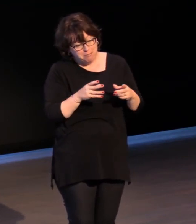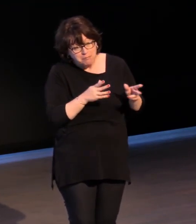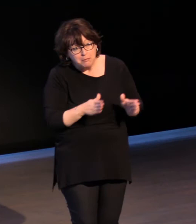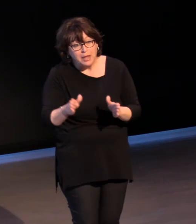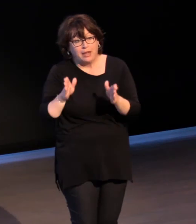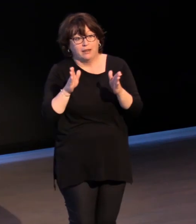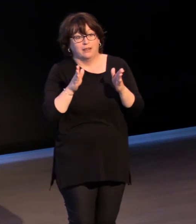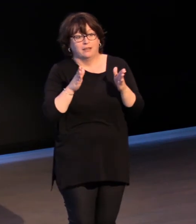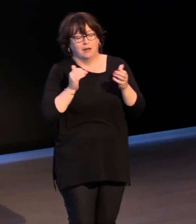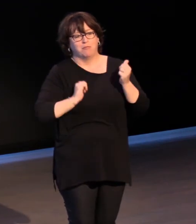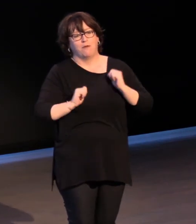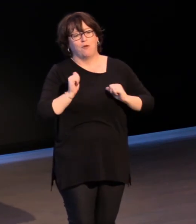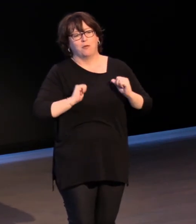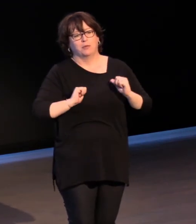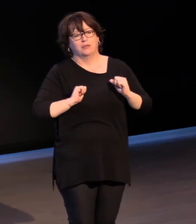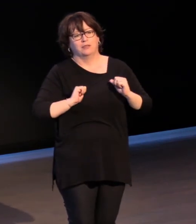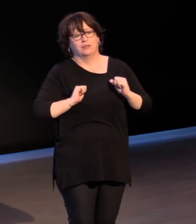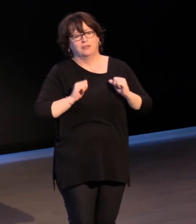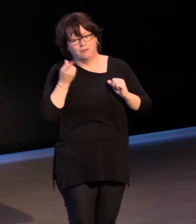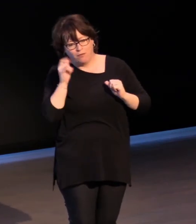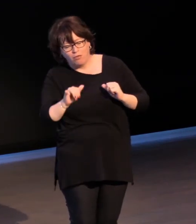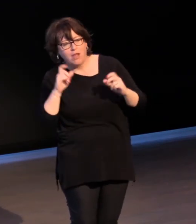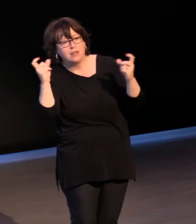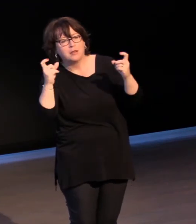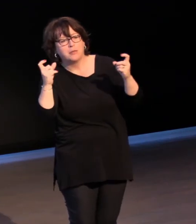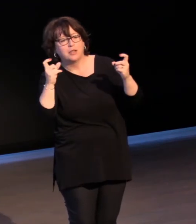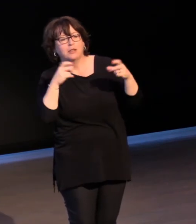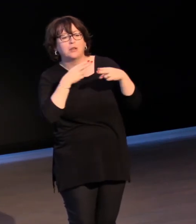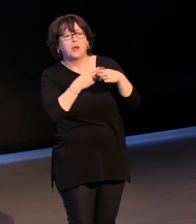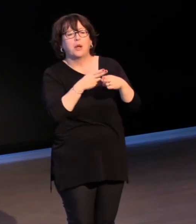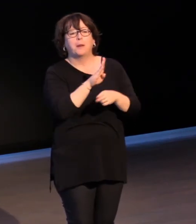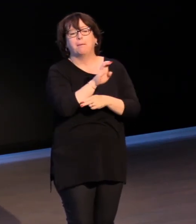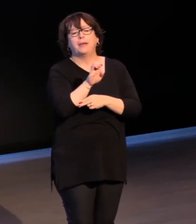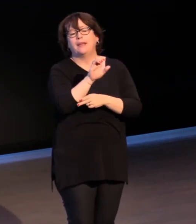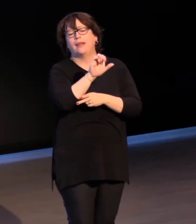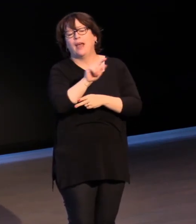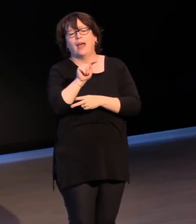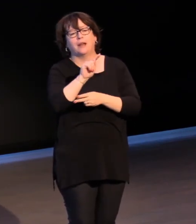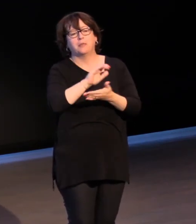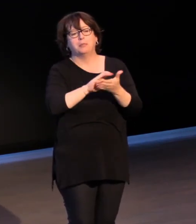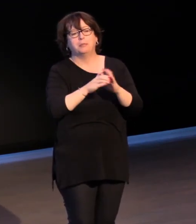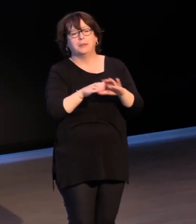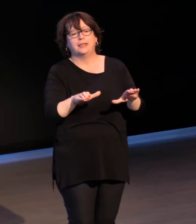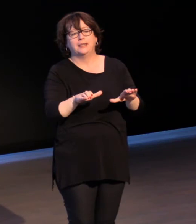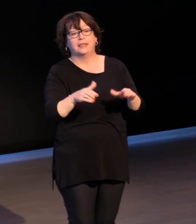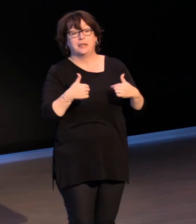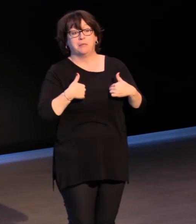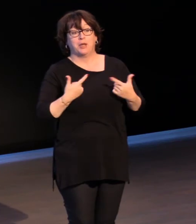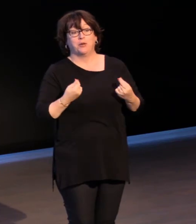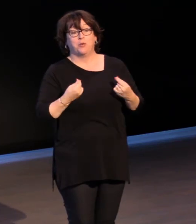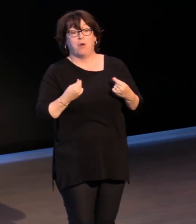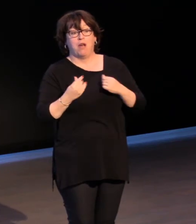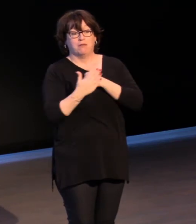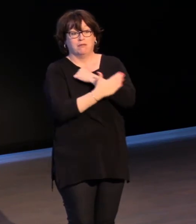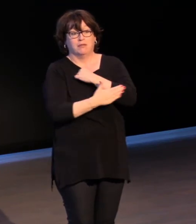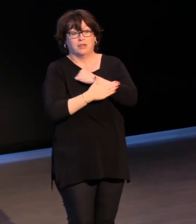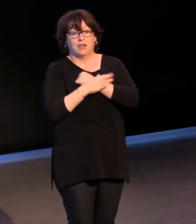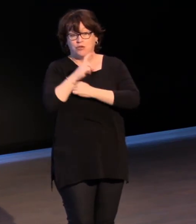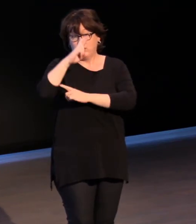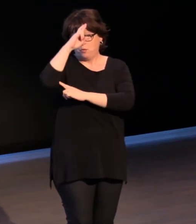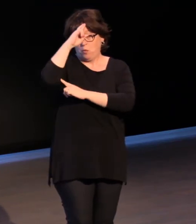performance called Be the Peace Walk, where I will be walking across Rwanda